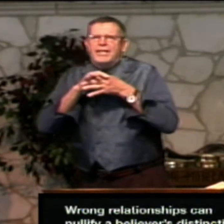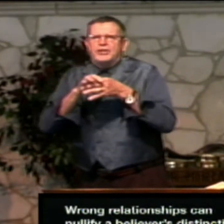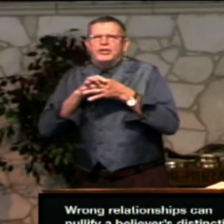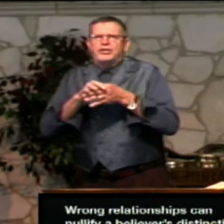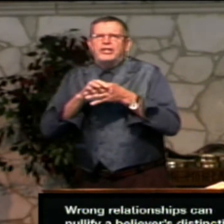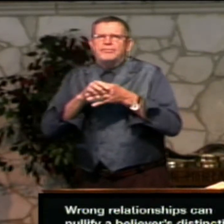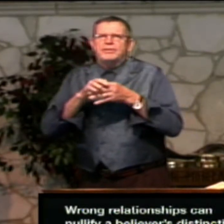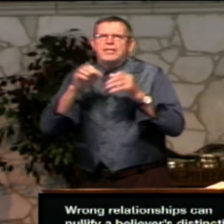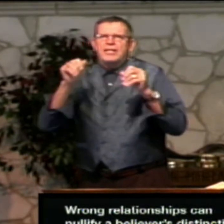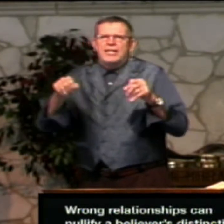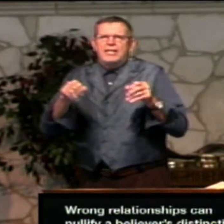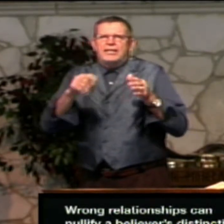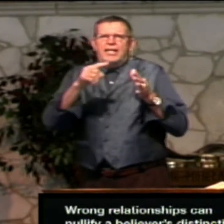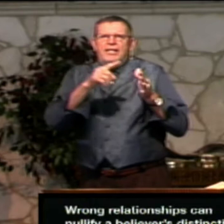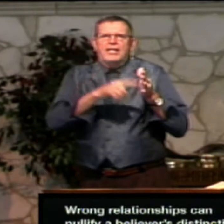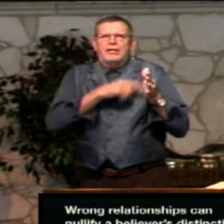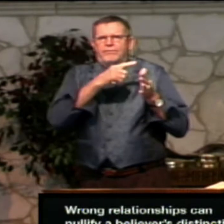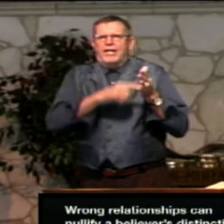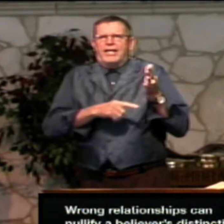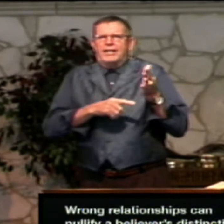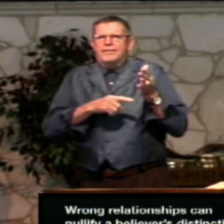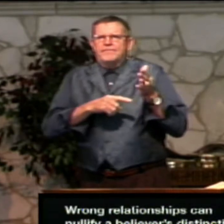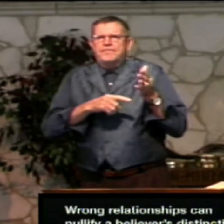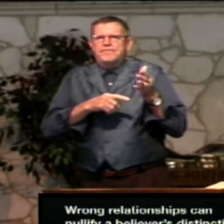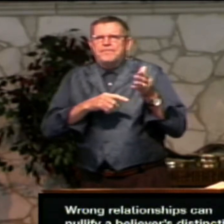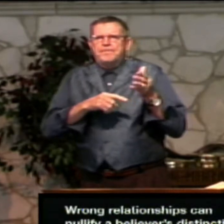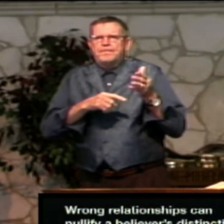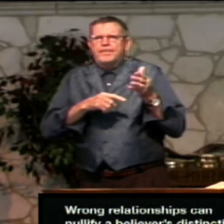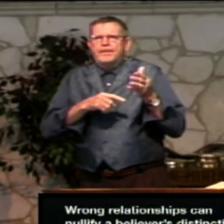wrong relationships can nullify